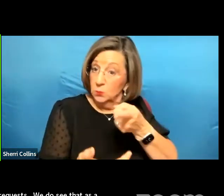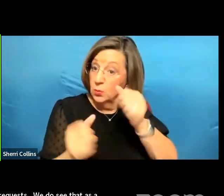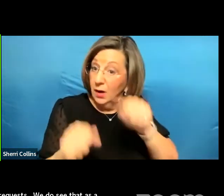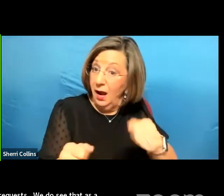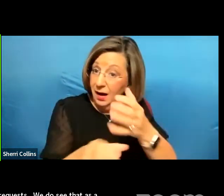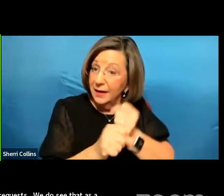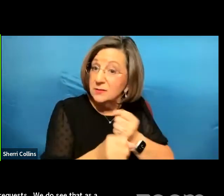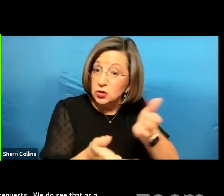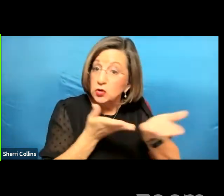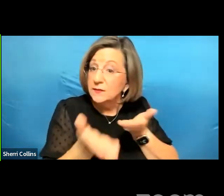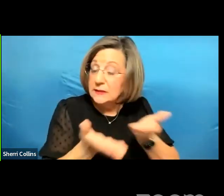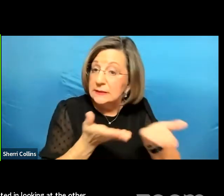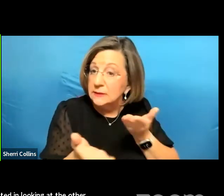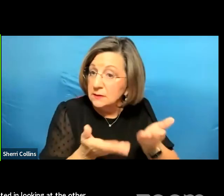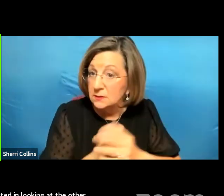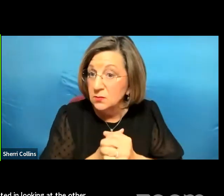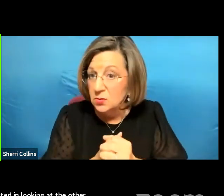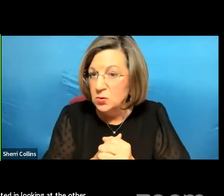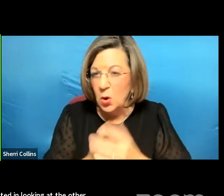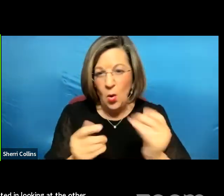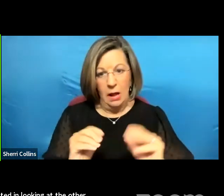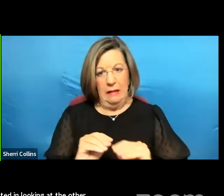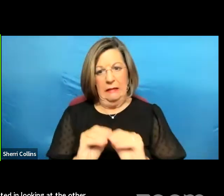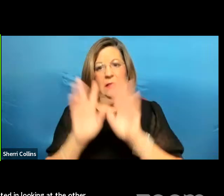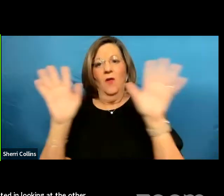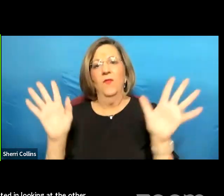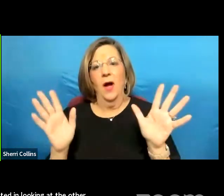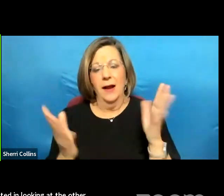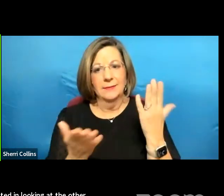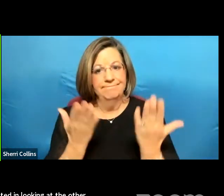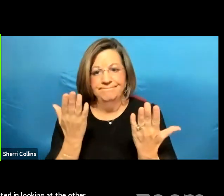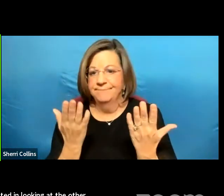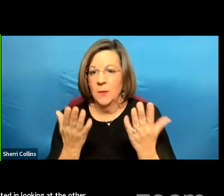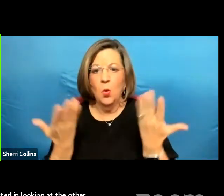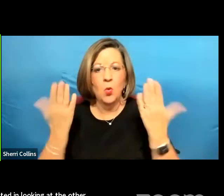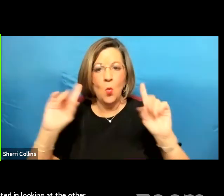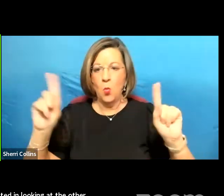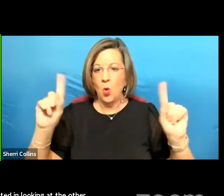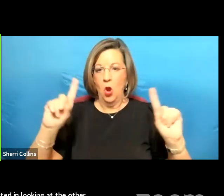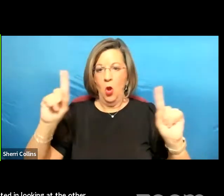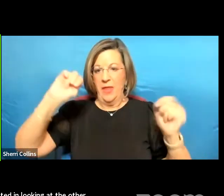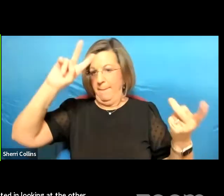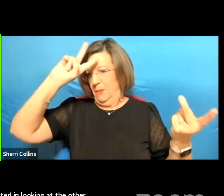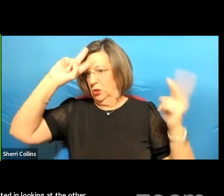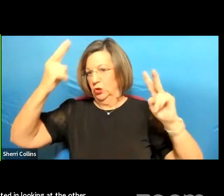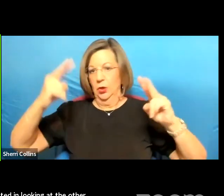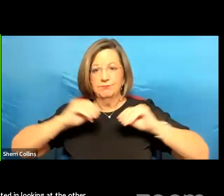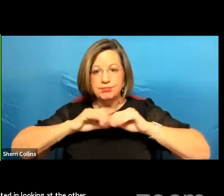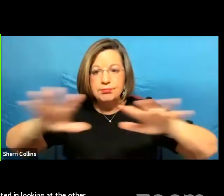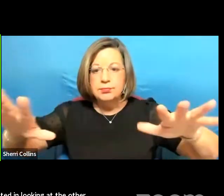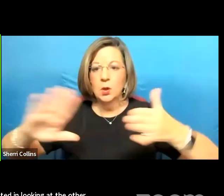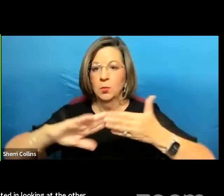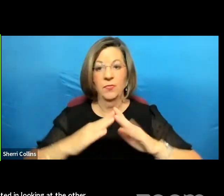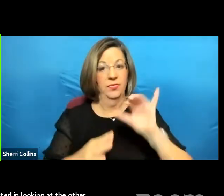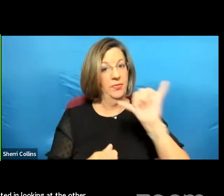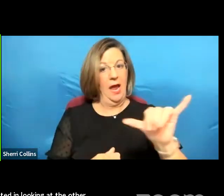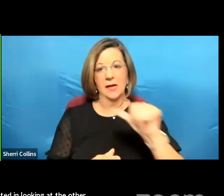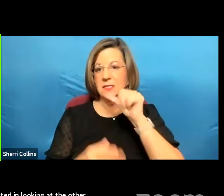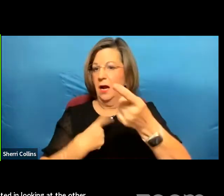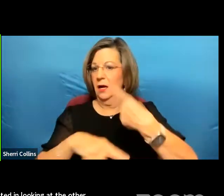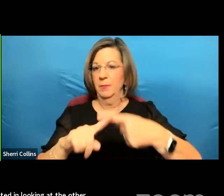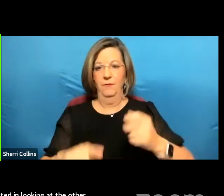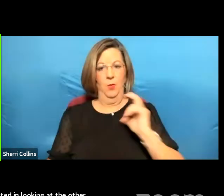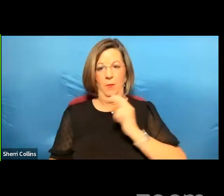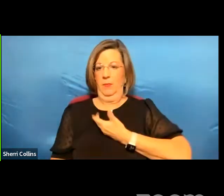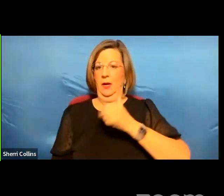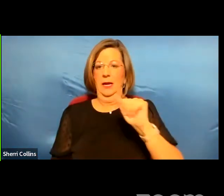because we do have funds available. You can get services. So I just wanted to clarify that for everyone. I don't know where the misunderstanding